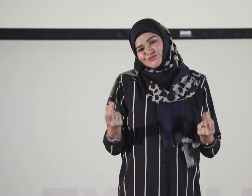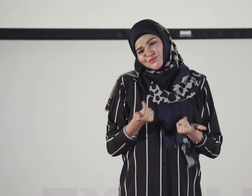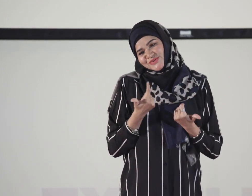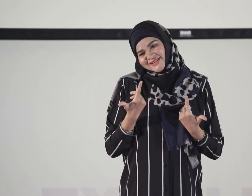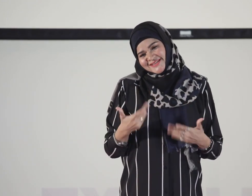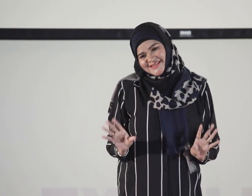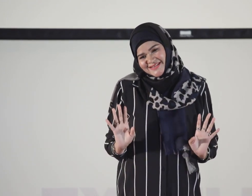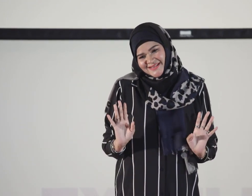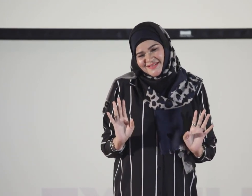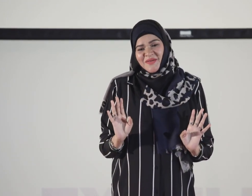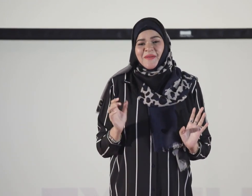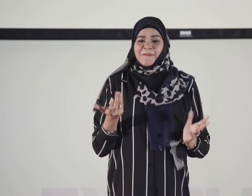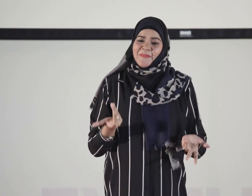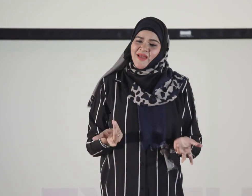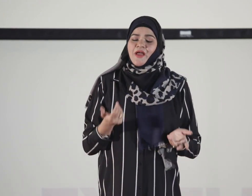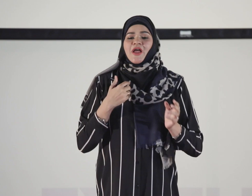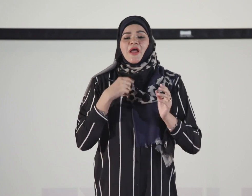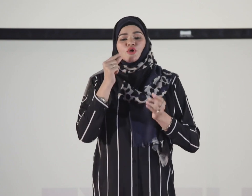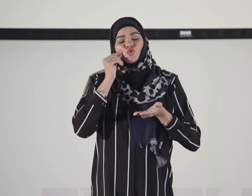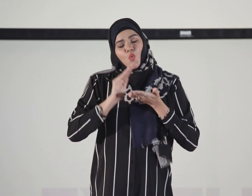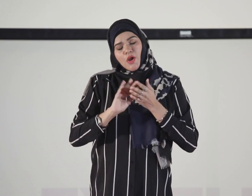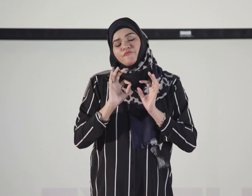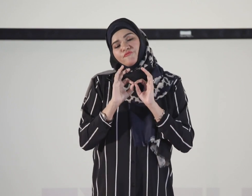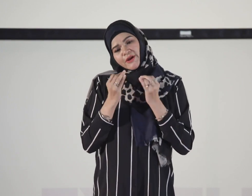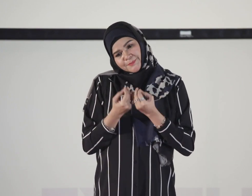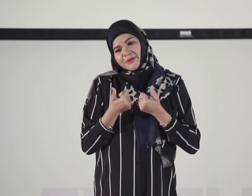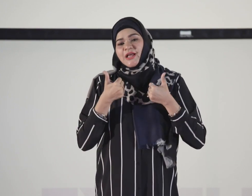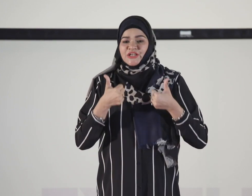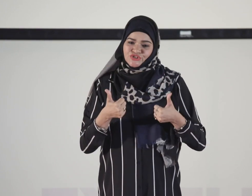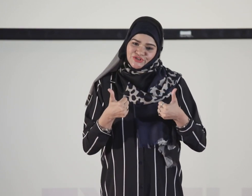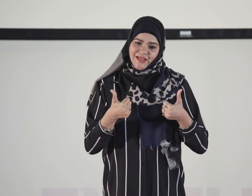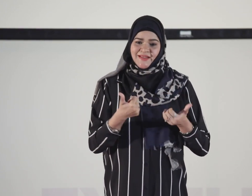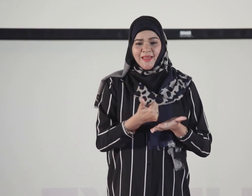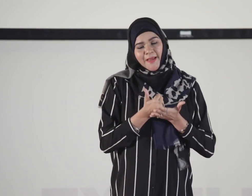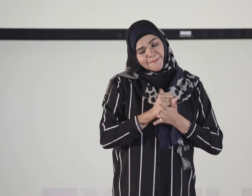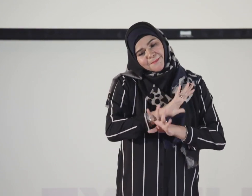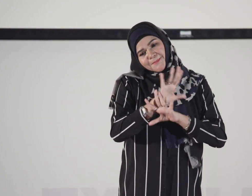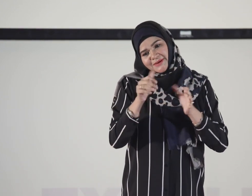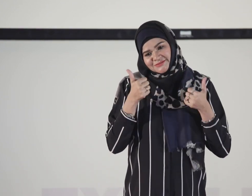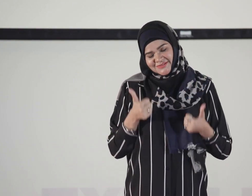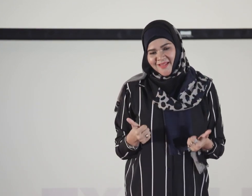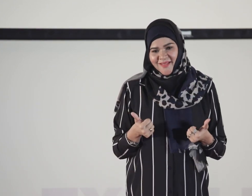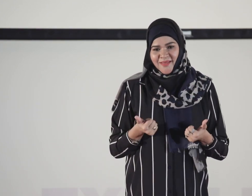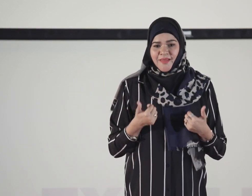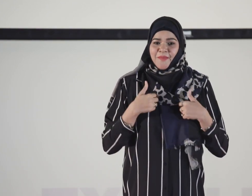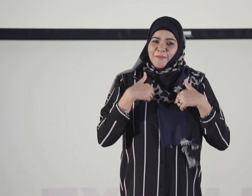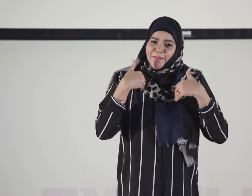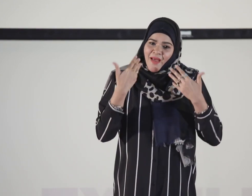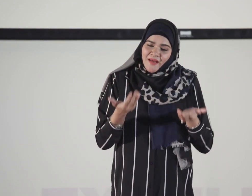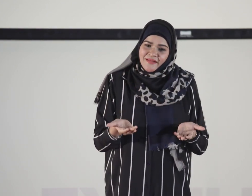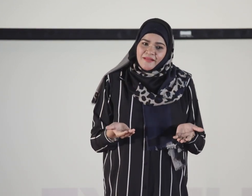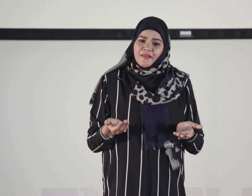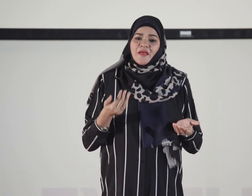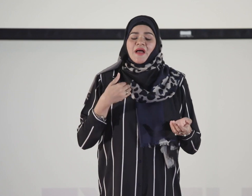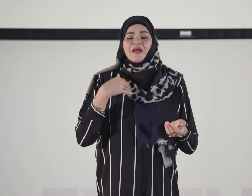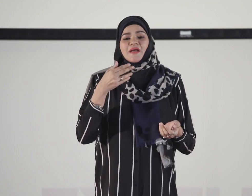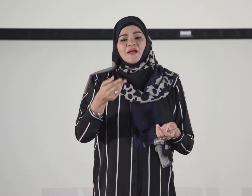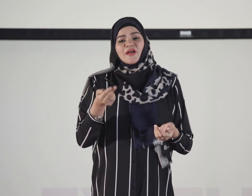got done with my matriculation, I got married immediately. But thankfully, my husband and my in-laws supported